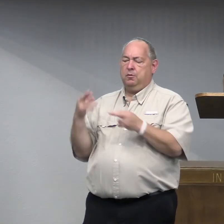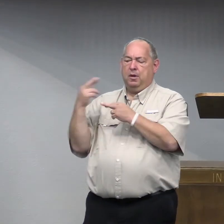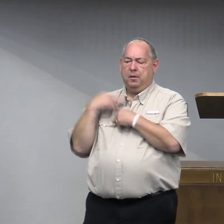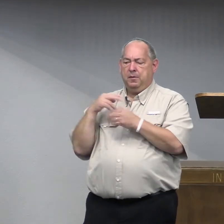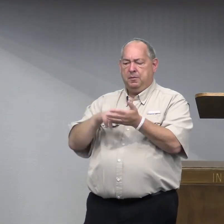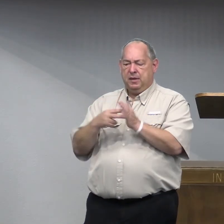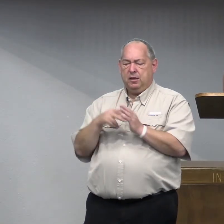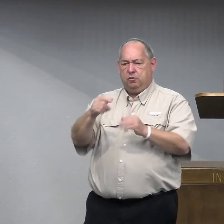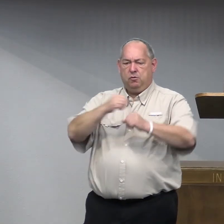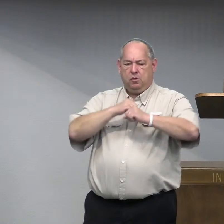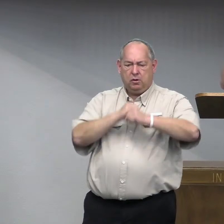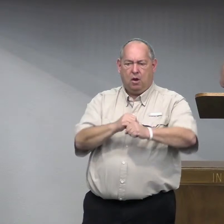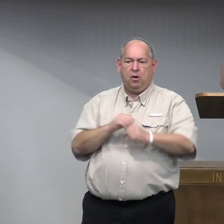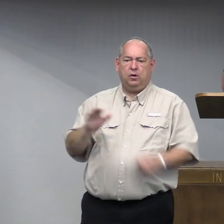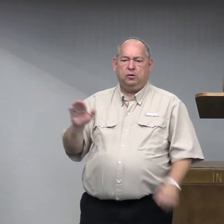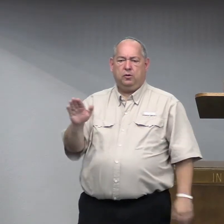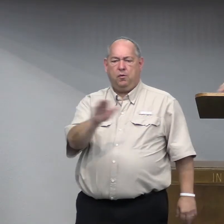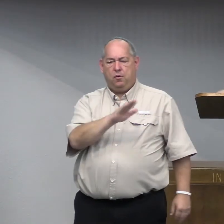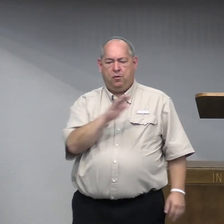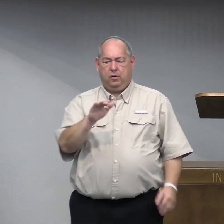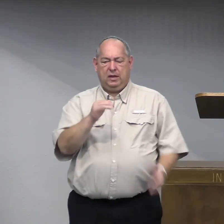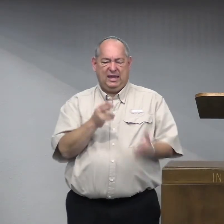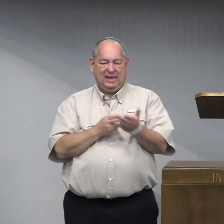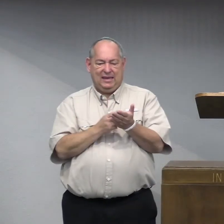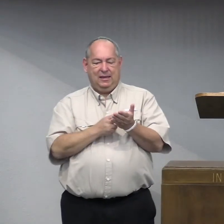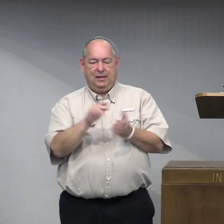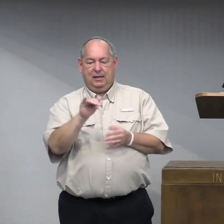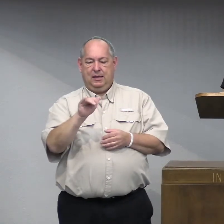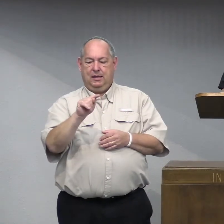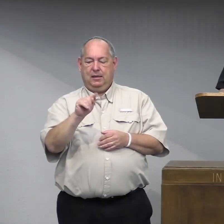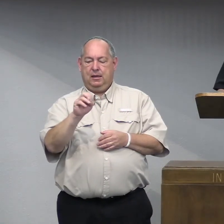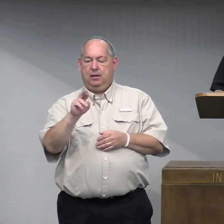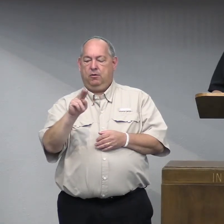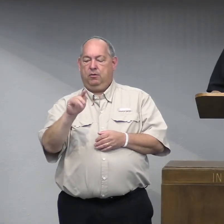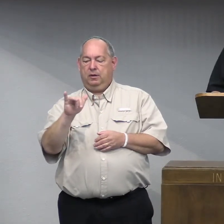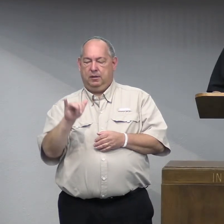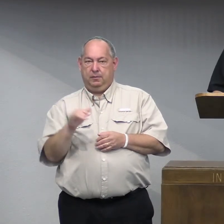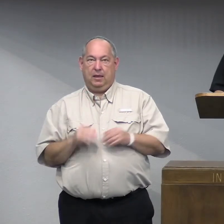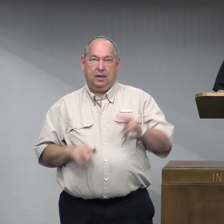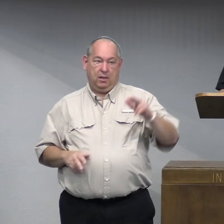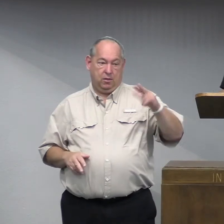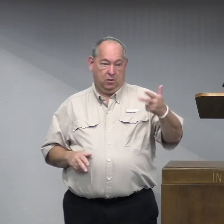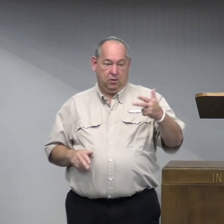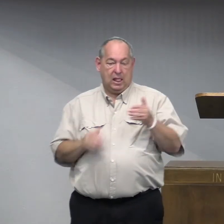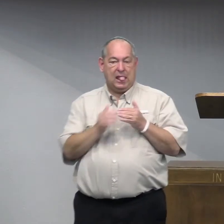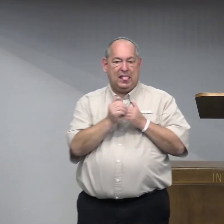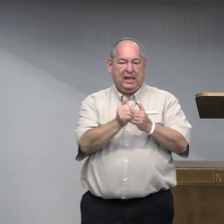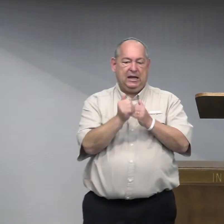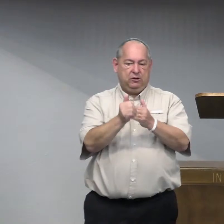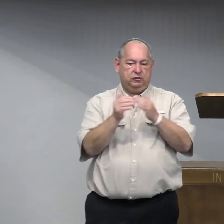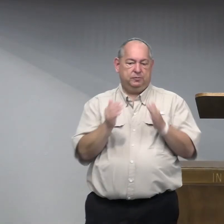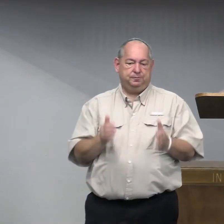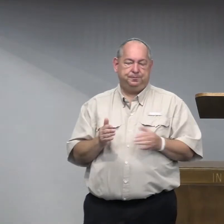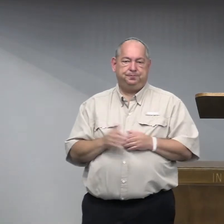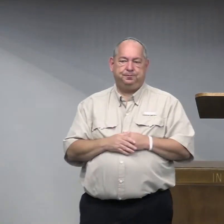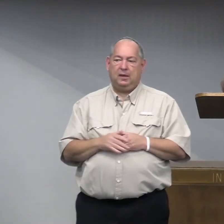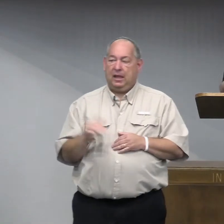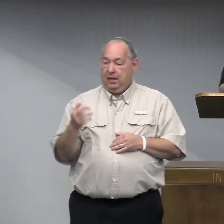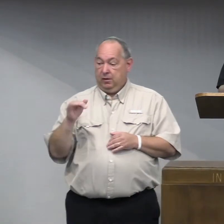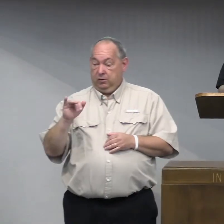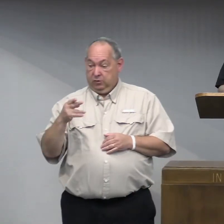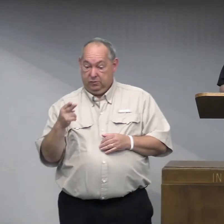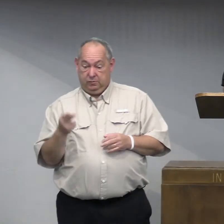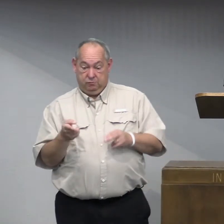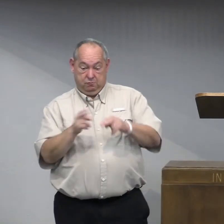means you guard your integrity. And third, leadership. As Joseph's